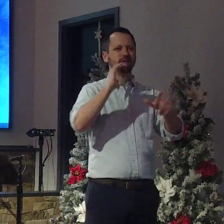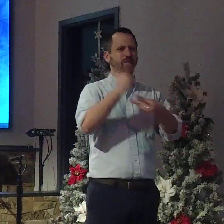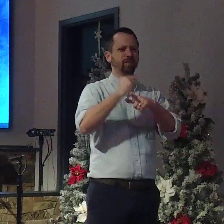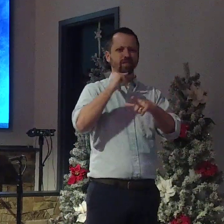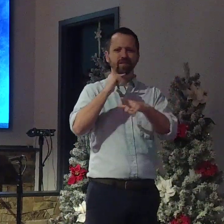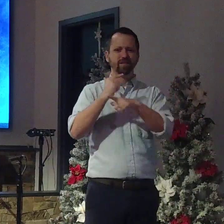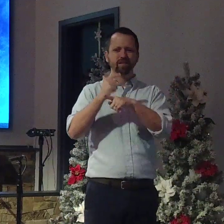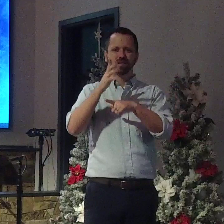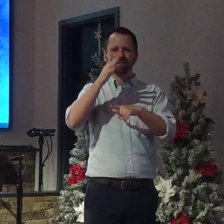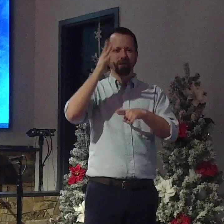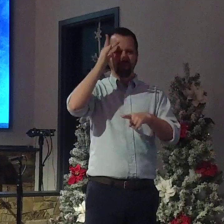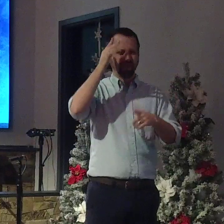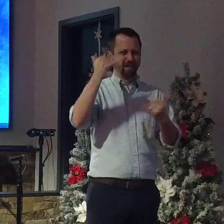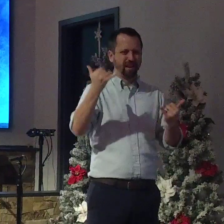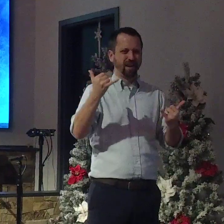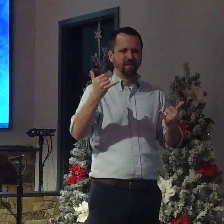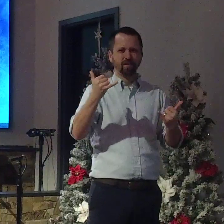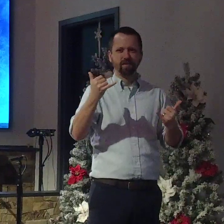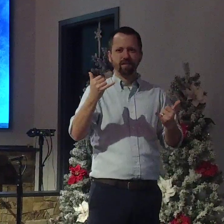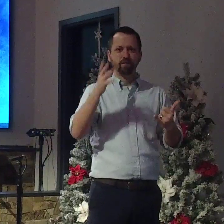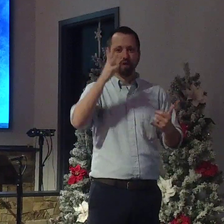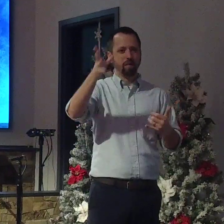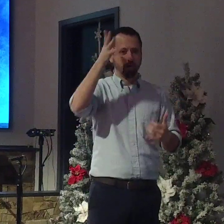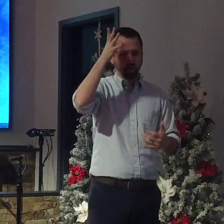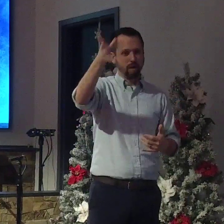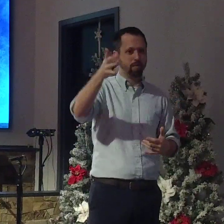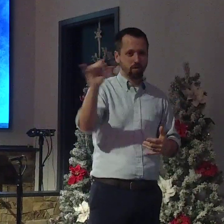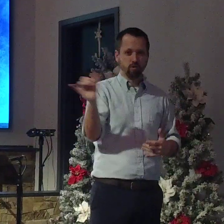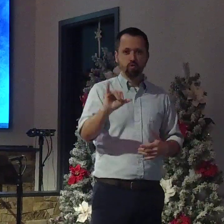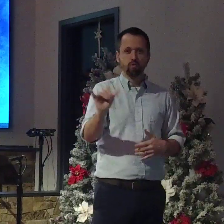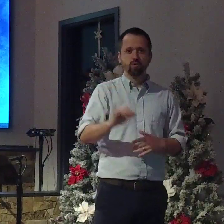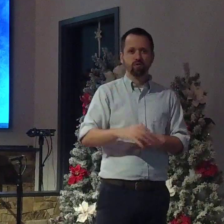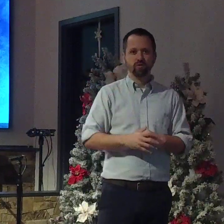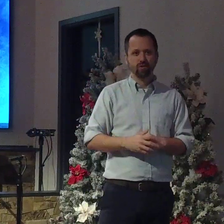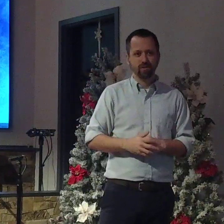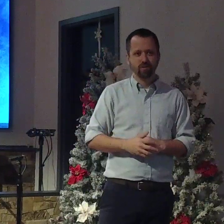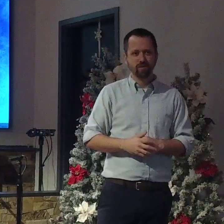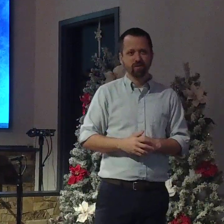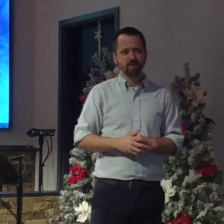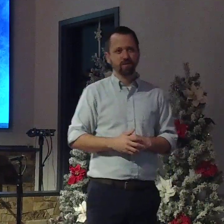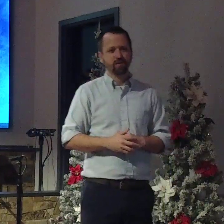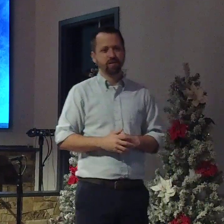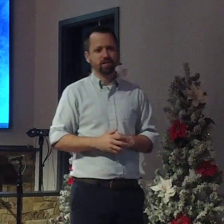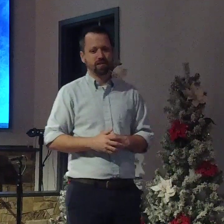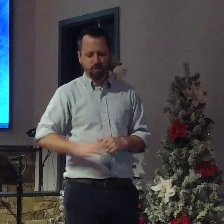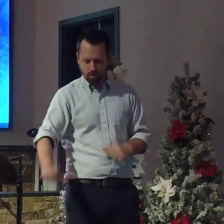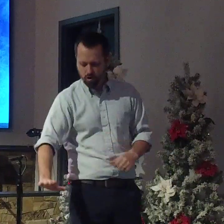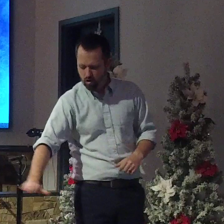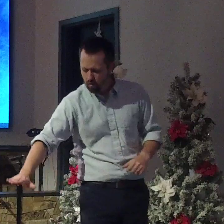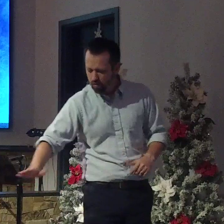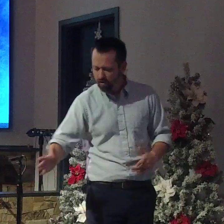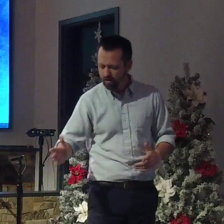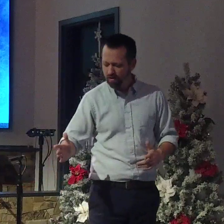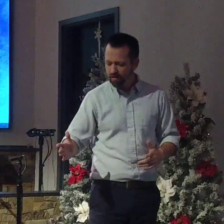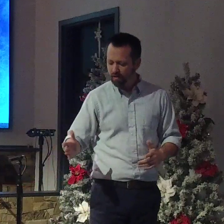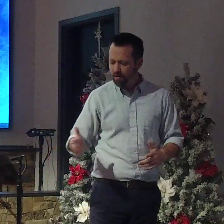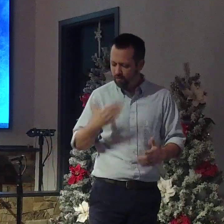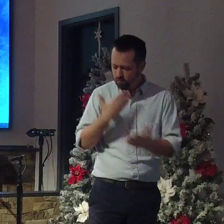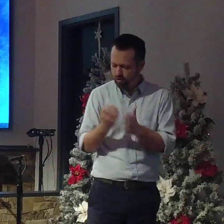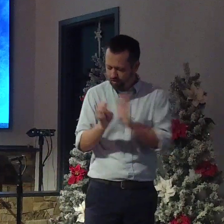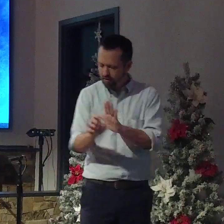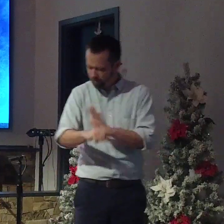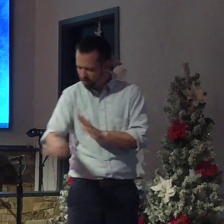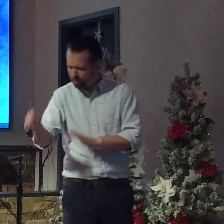impact that our church and our people had on this one individual for him to come to Jesus.